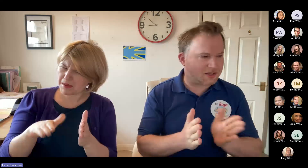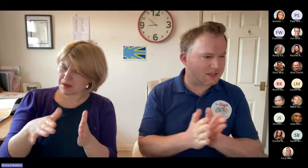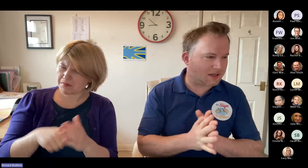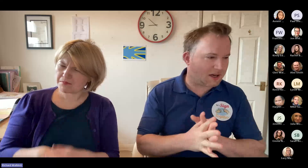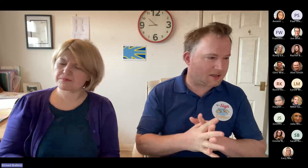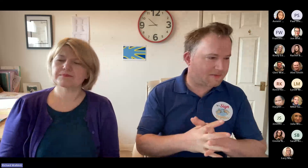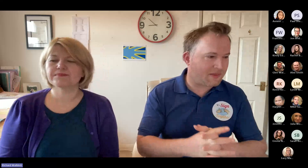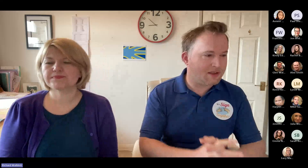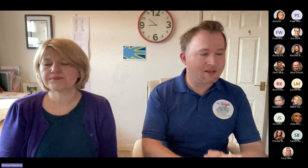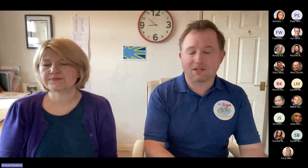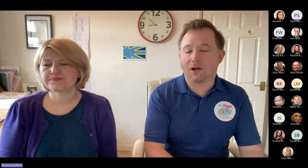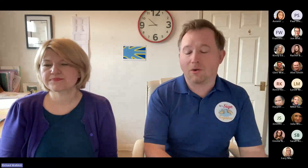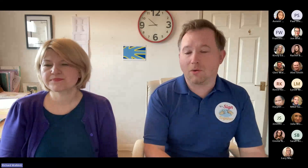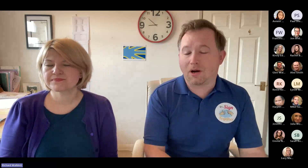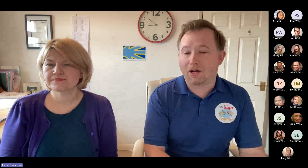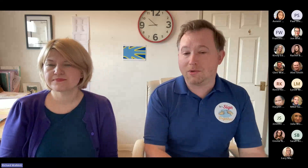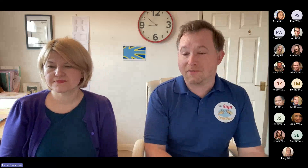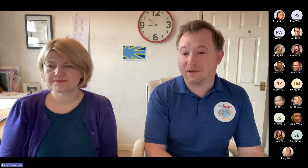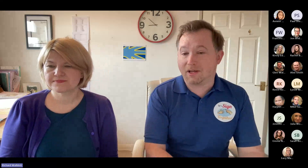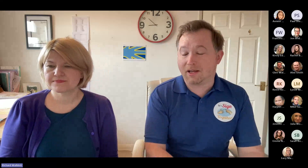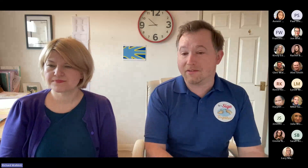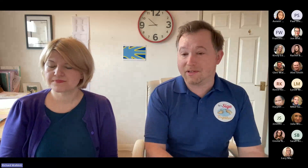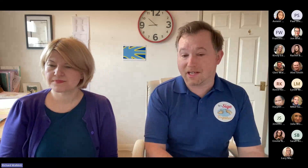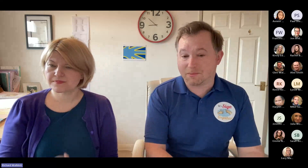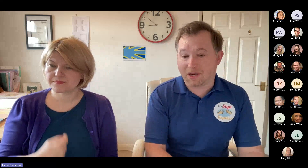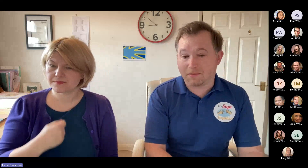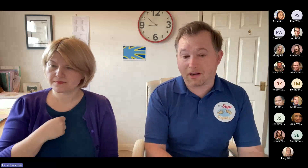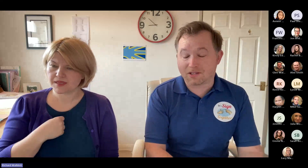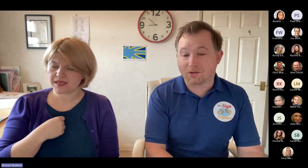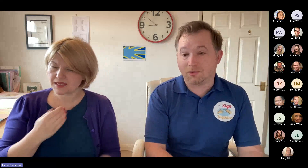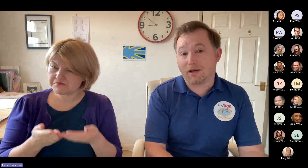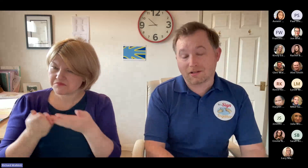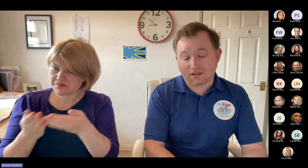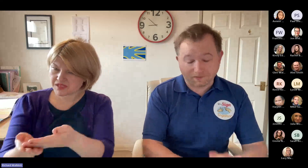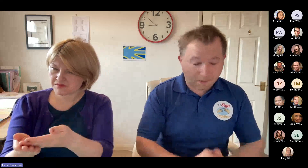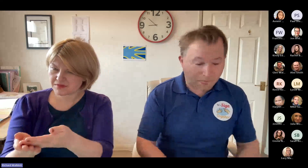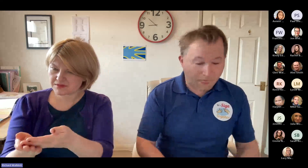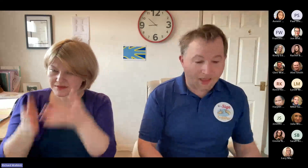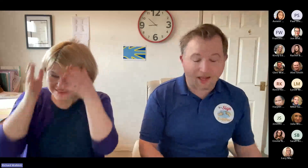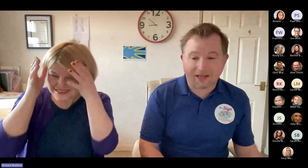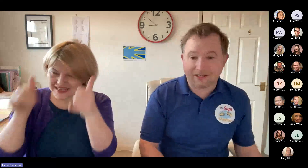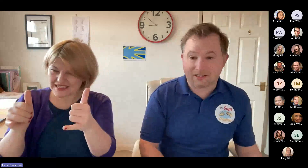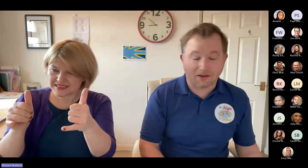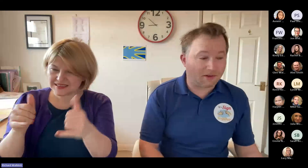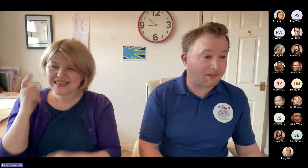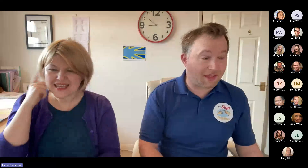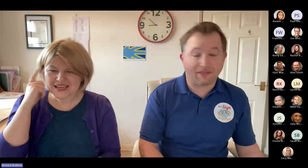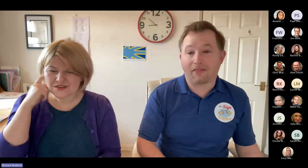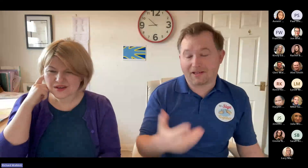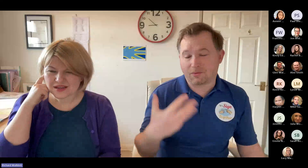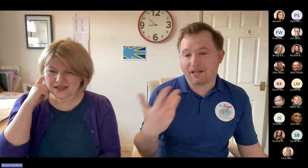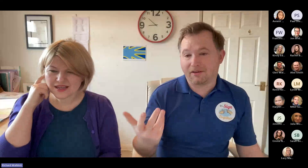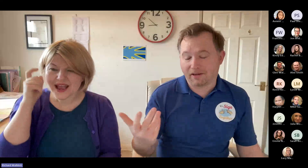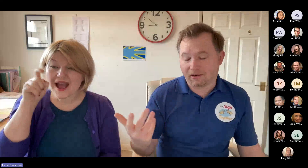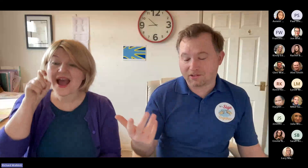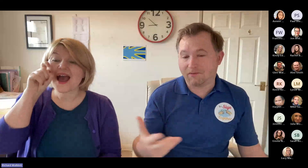attention in the class. So I was given a hearing test by my school nurse and discovered then that that's where the hearing loss come